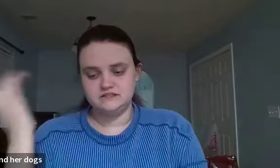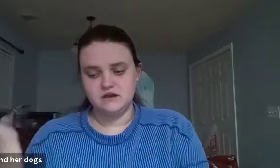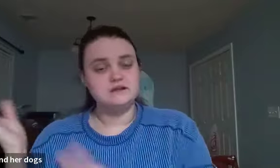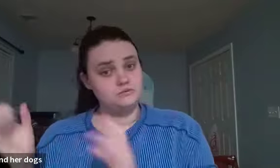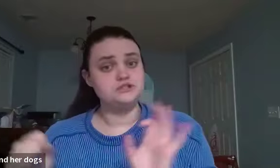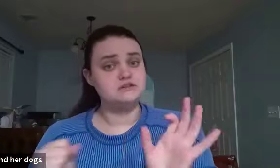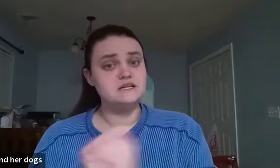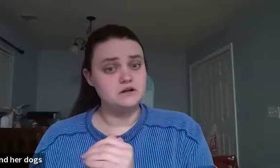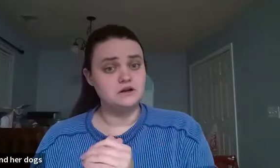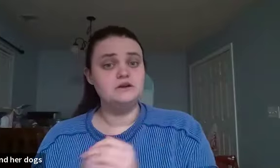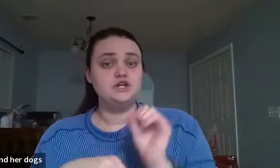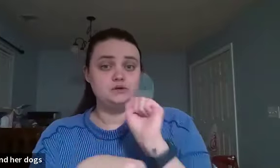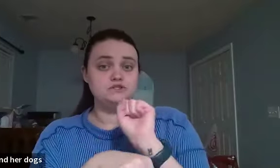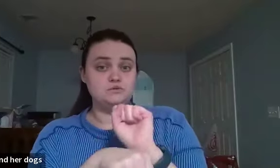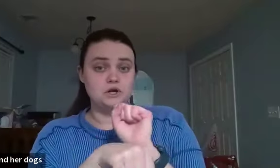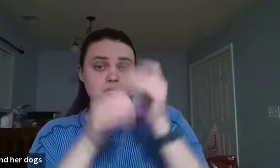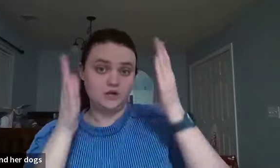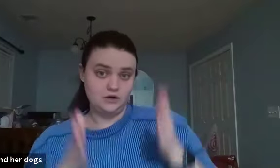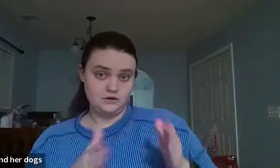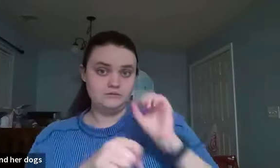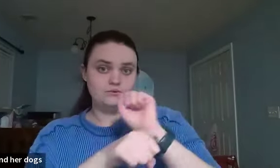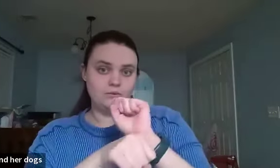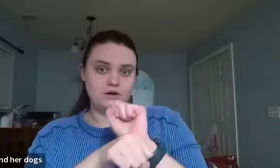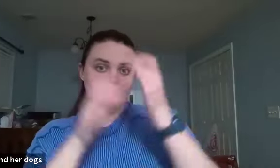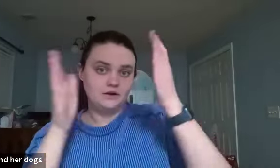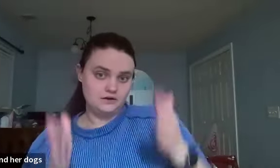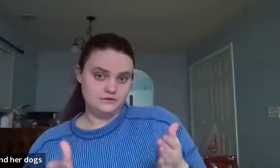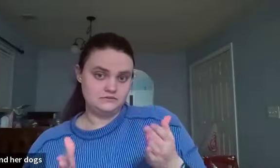brains lost, we're just going to say worker. You would do worker.